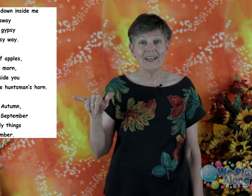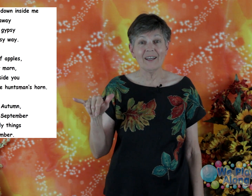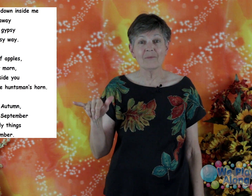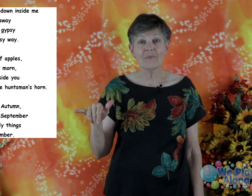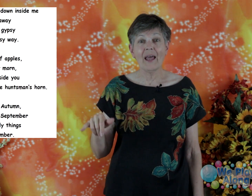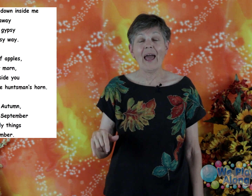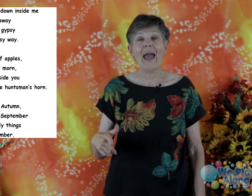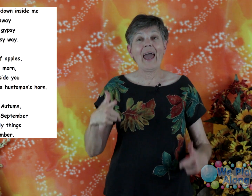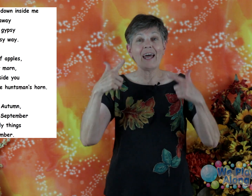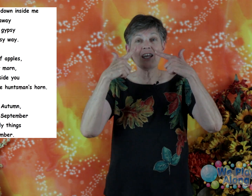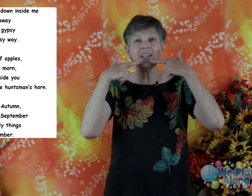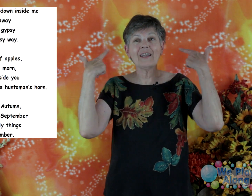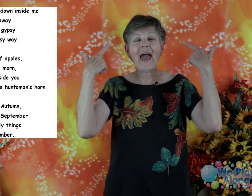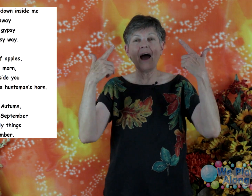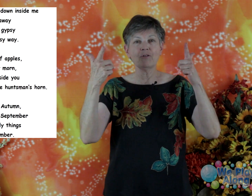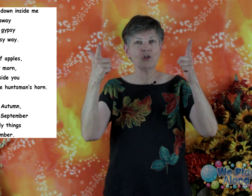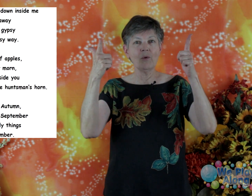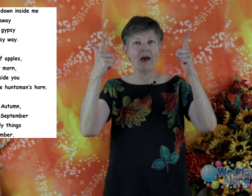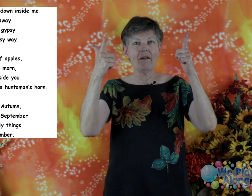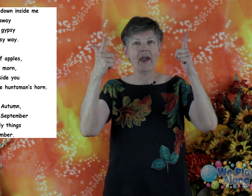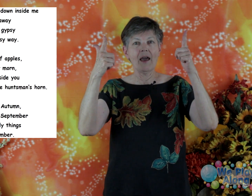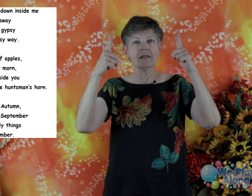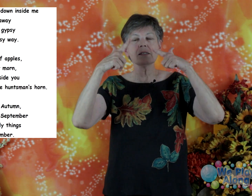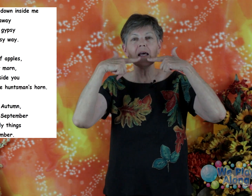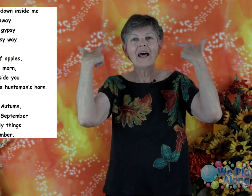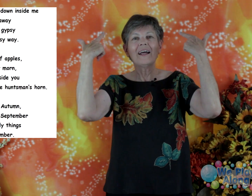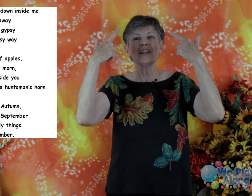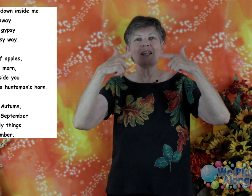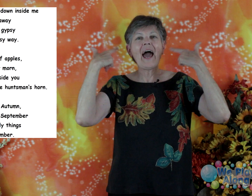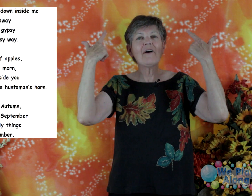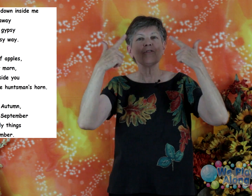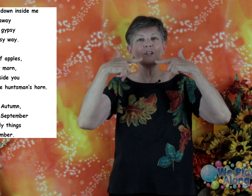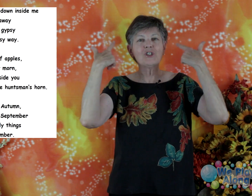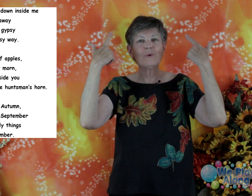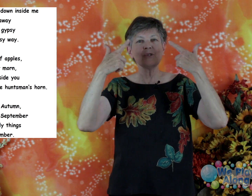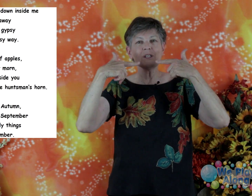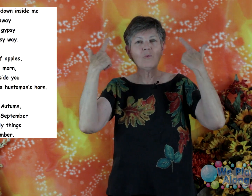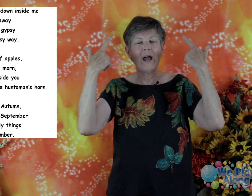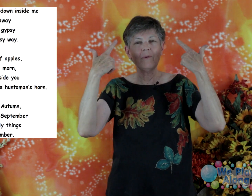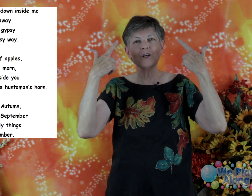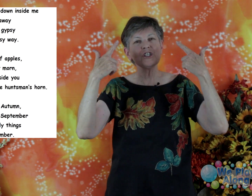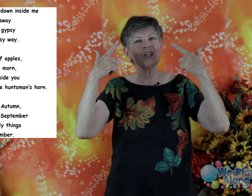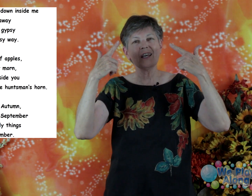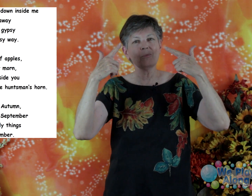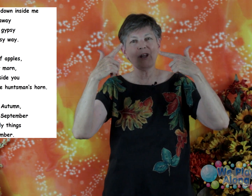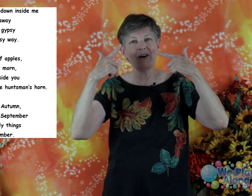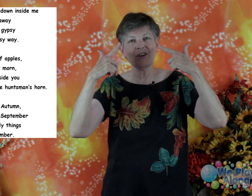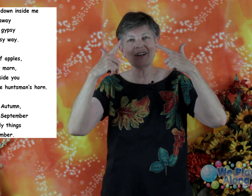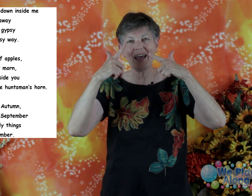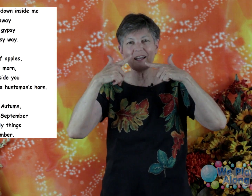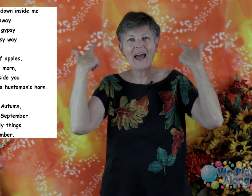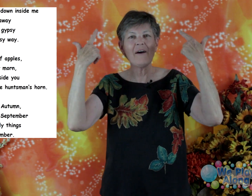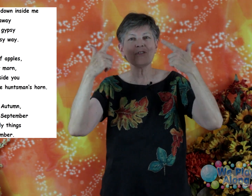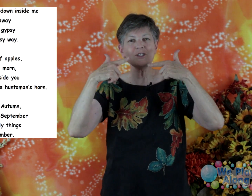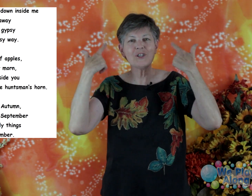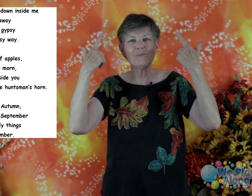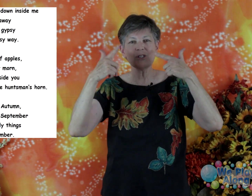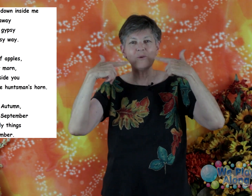gypsy and laugh, 2 L hands, laugh the gypsy way. We're just going to keep laughing. Okay, laugh the gypsy